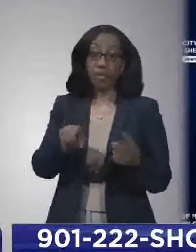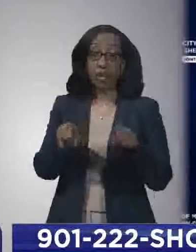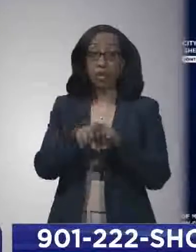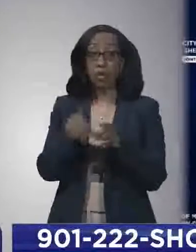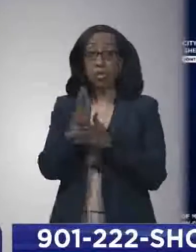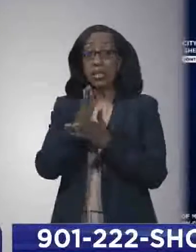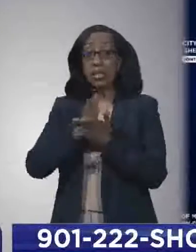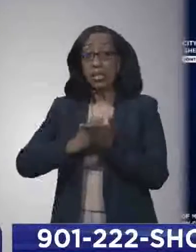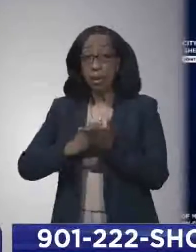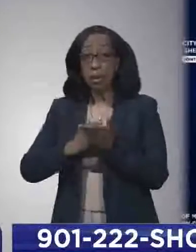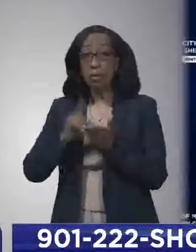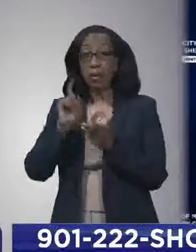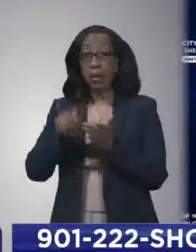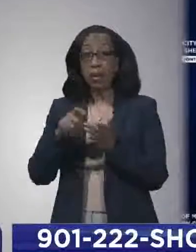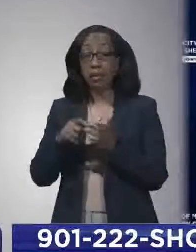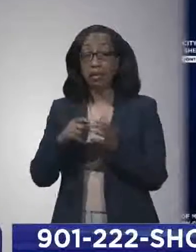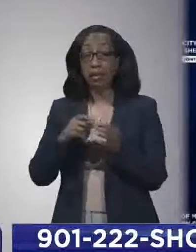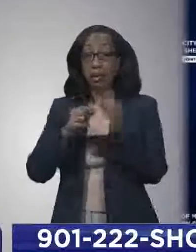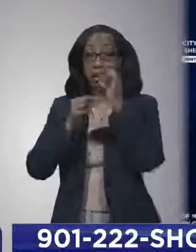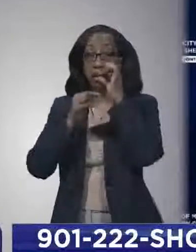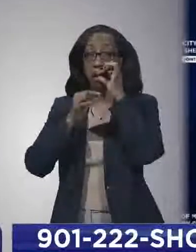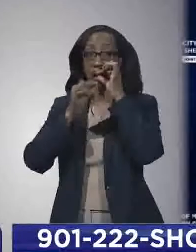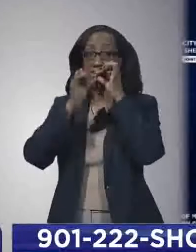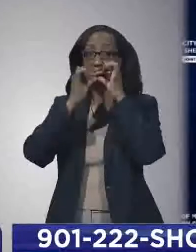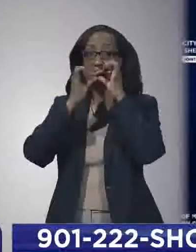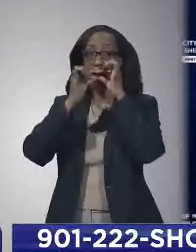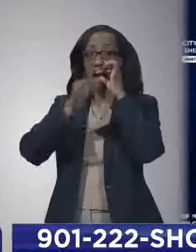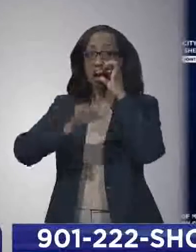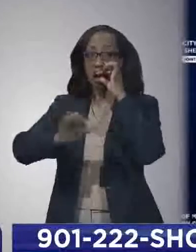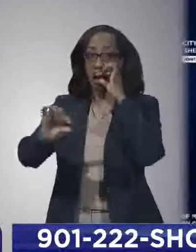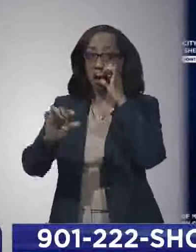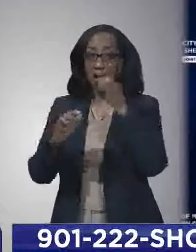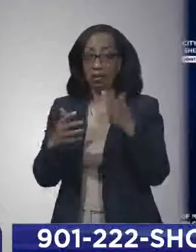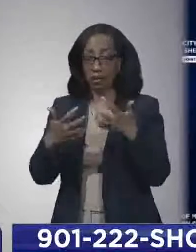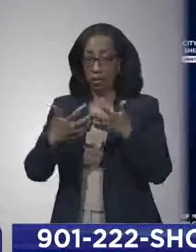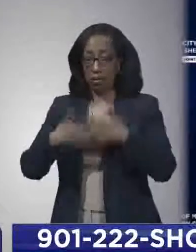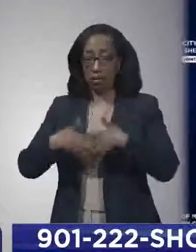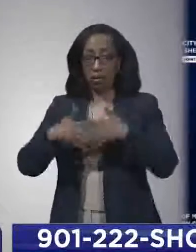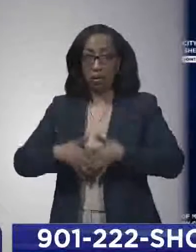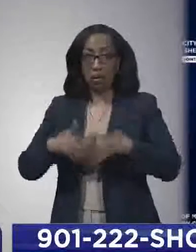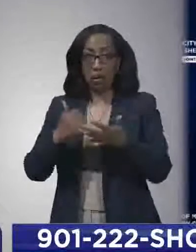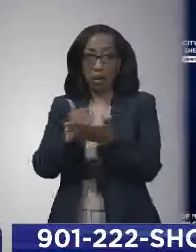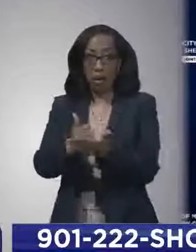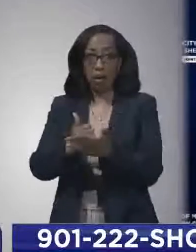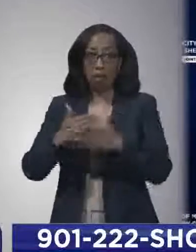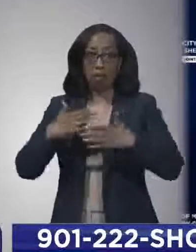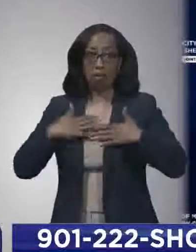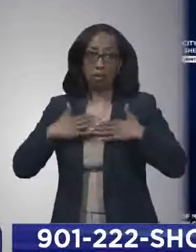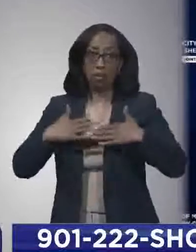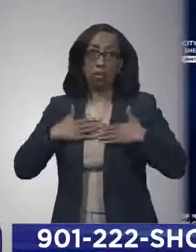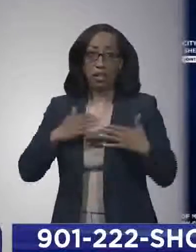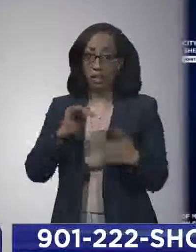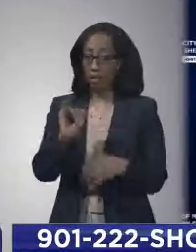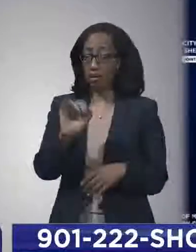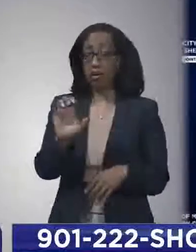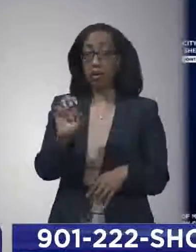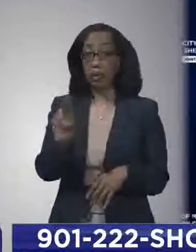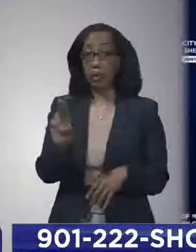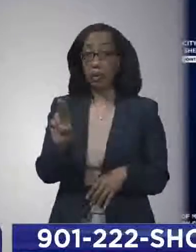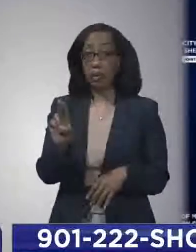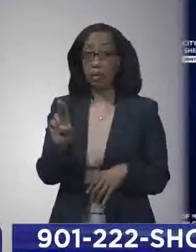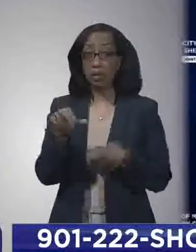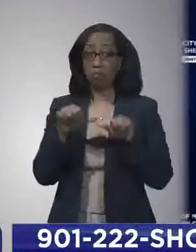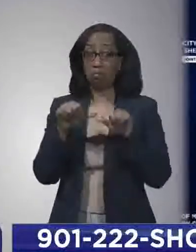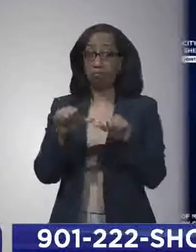kids who have required intubation and management in our intensive care areas. This has been sustained over the last week and a